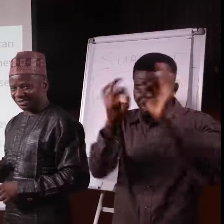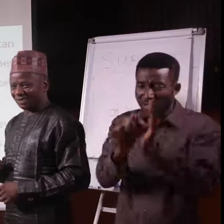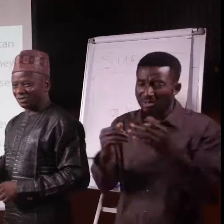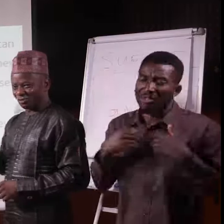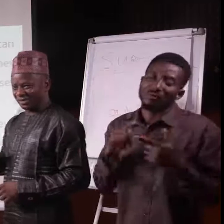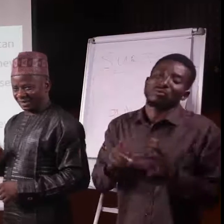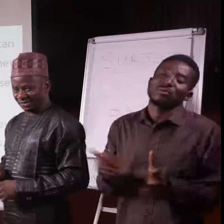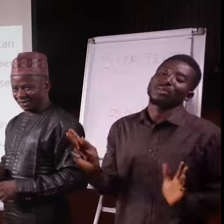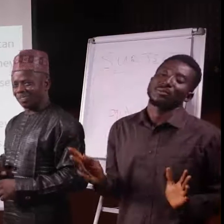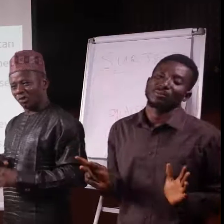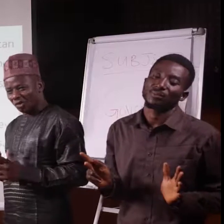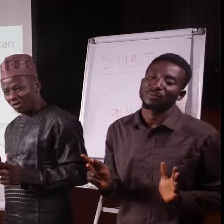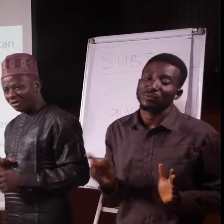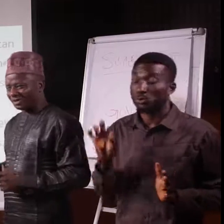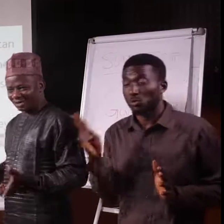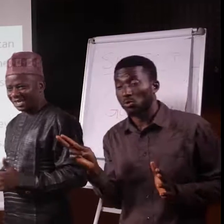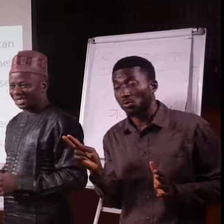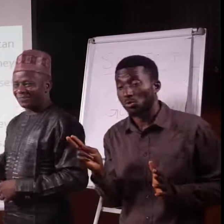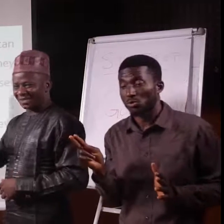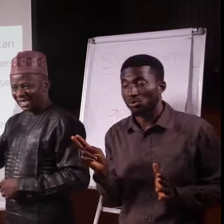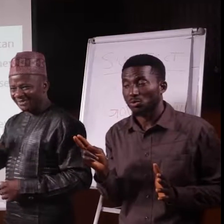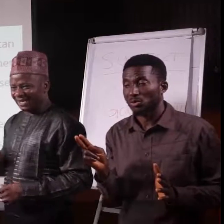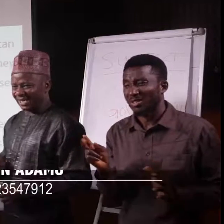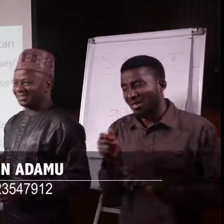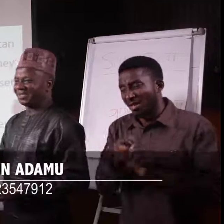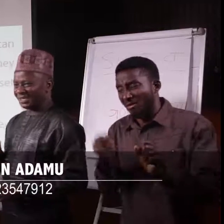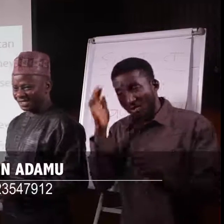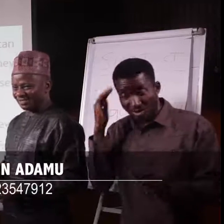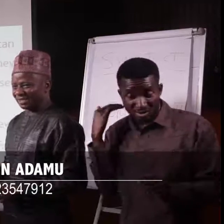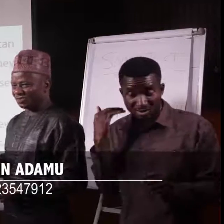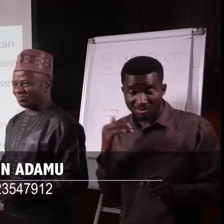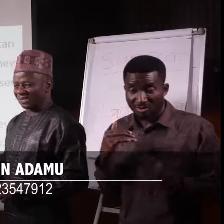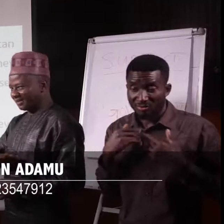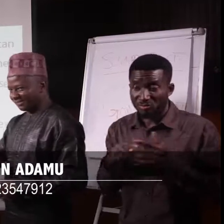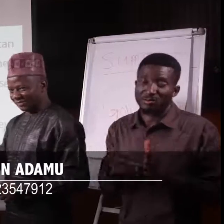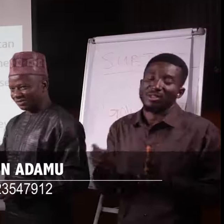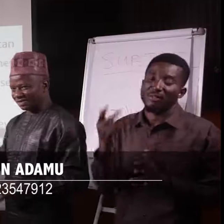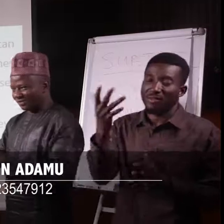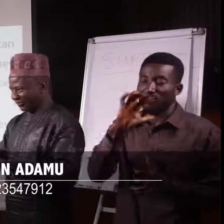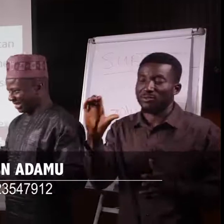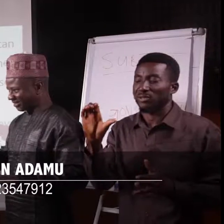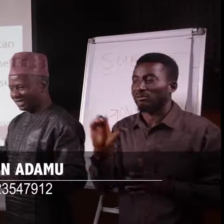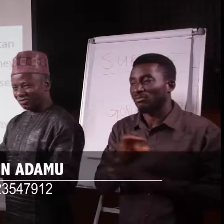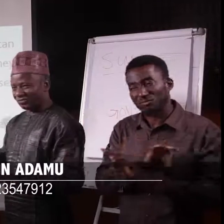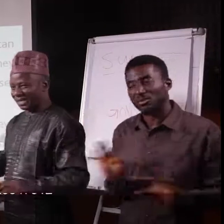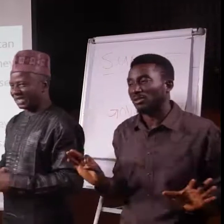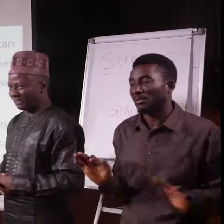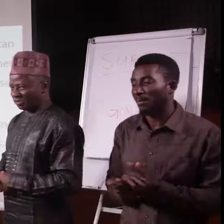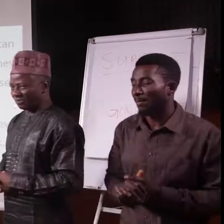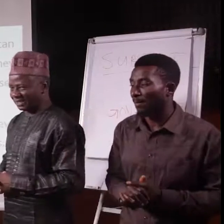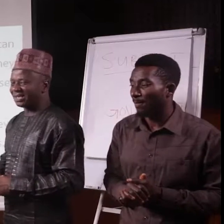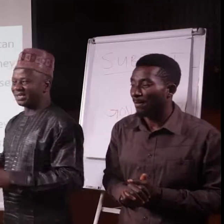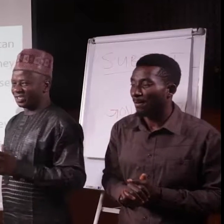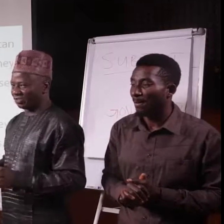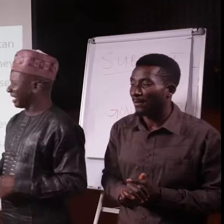expected to pay 500. Or on the other hand, every head is expected to pay 500. Flat rate or flat amount